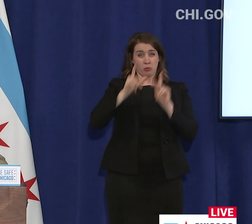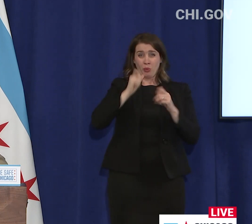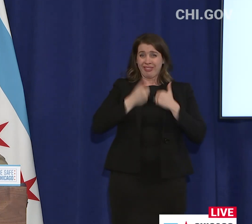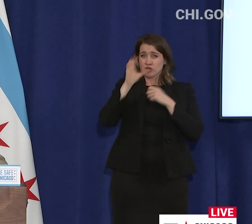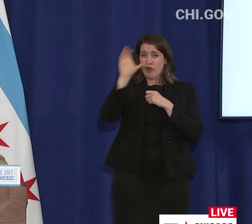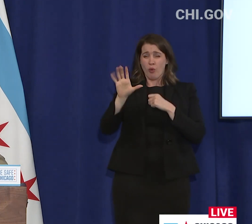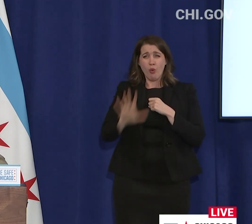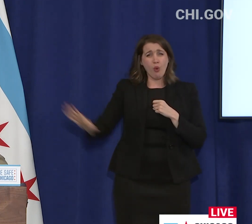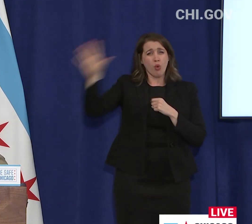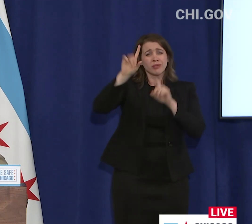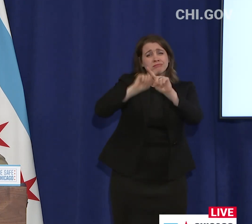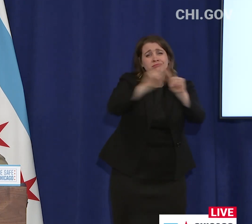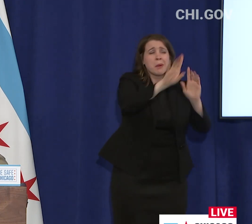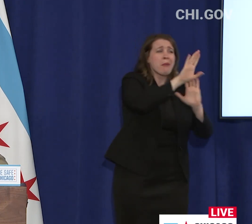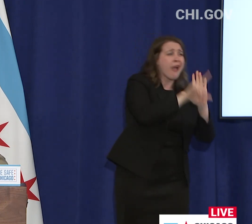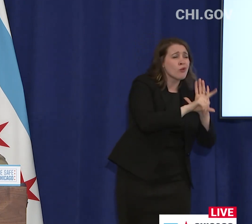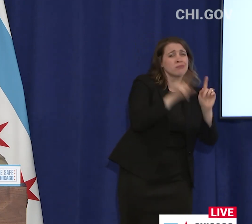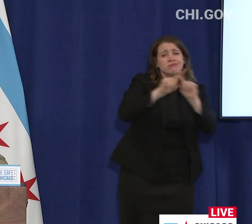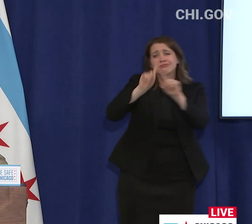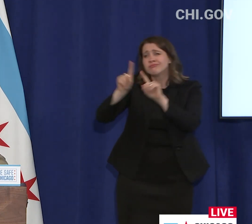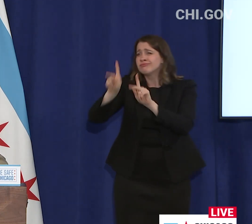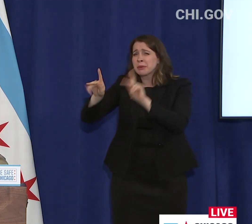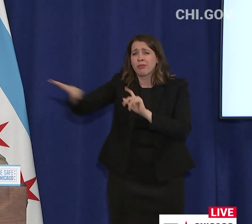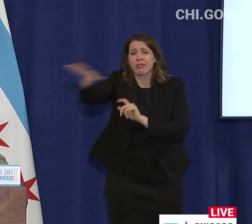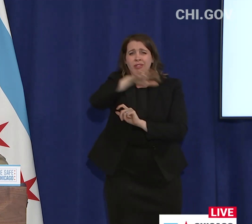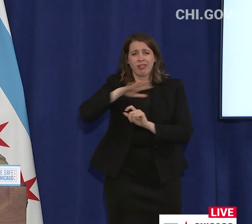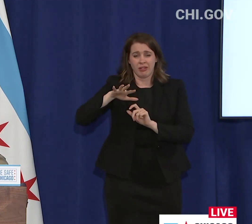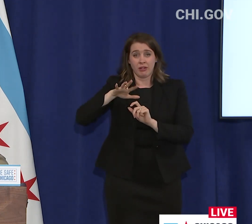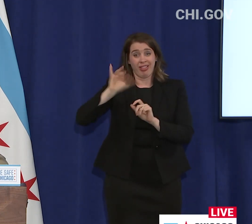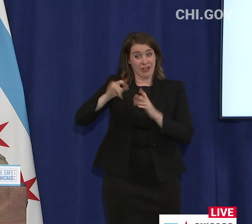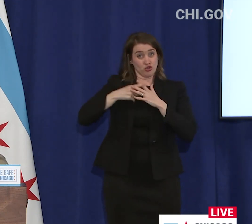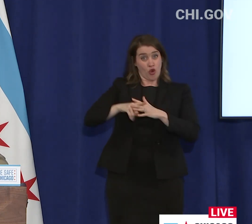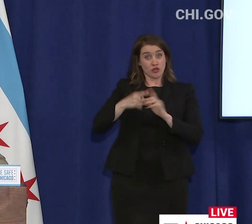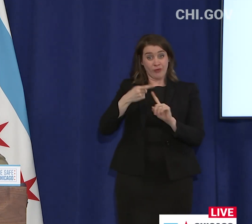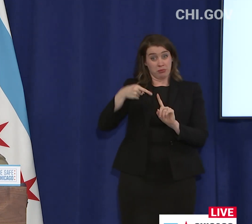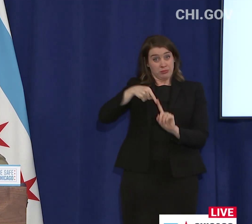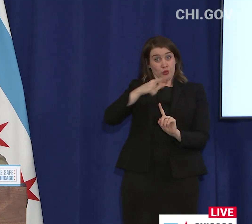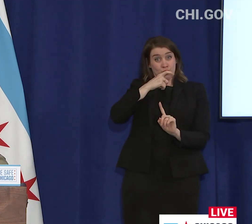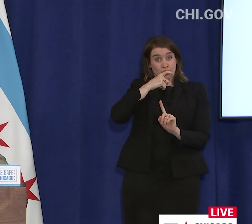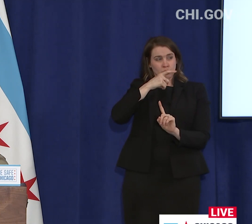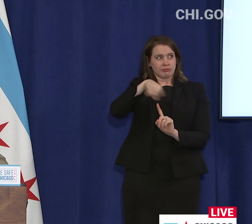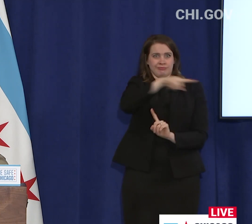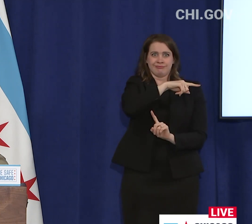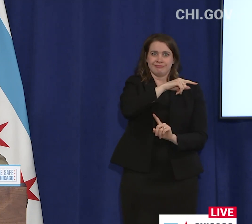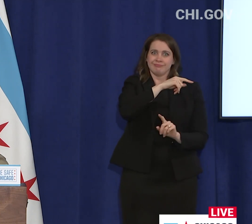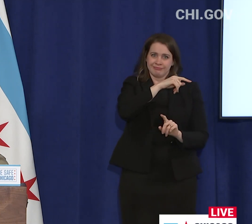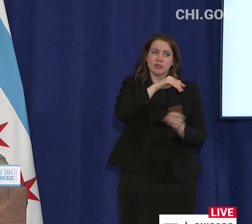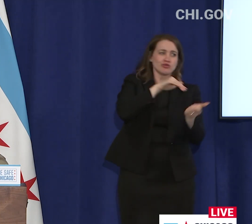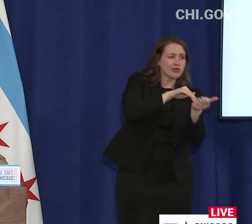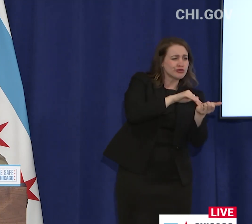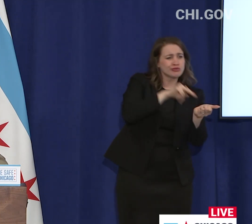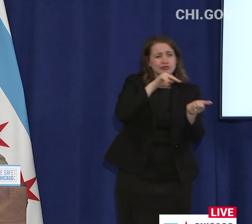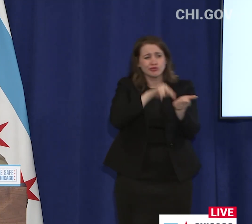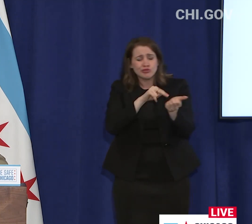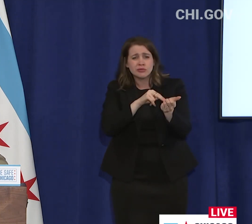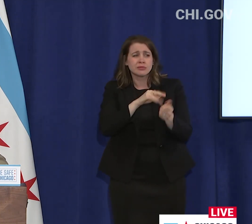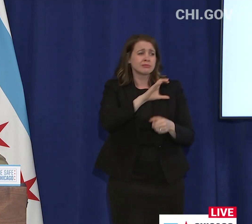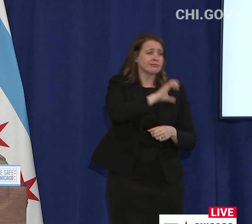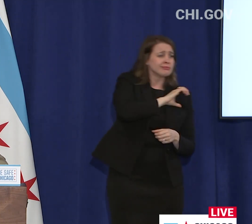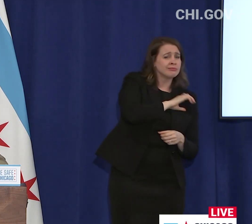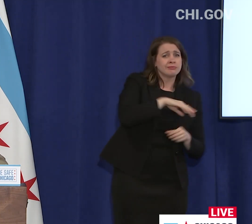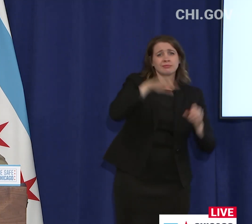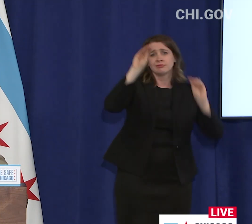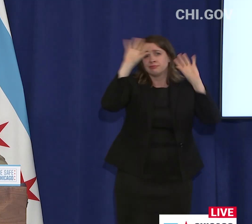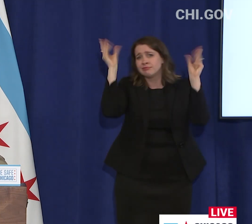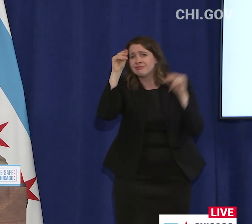walk of life. That starts with the incredible work undertaken by our healthcare professionals, first responders, and essential